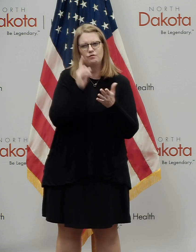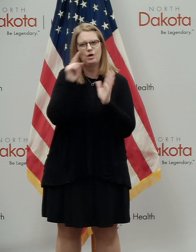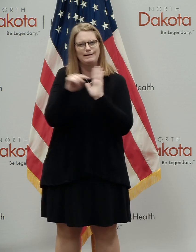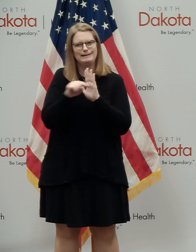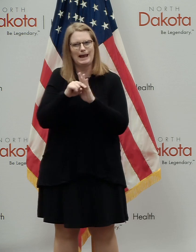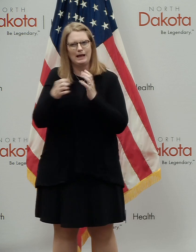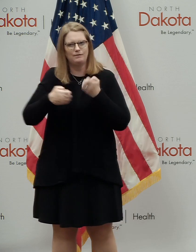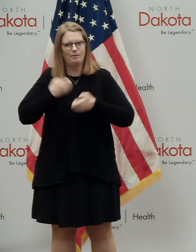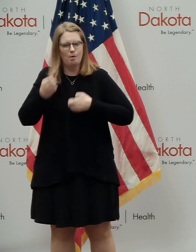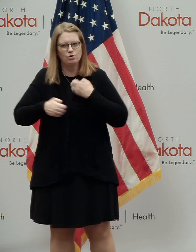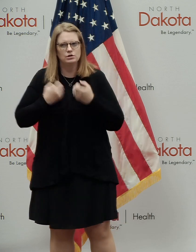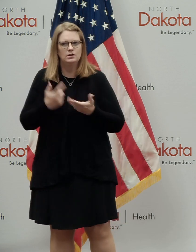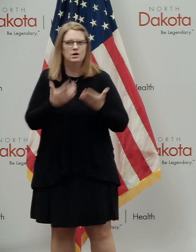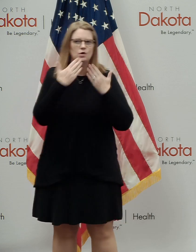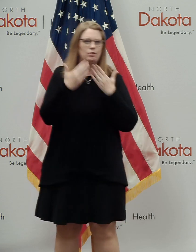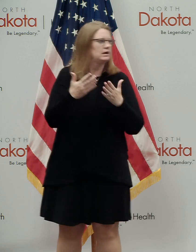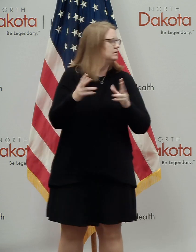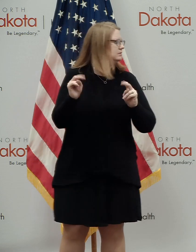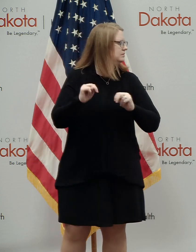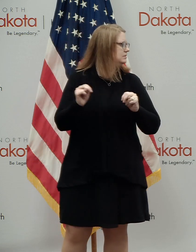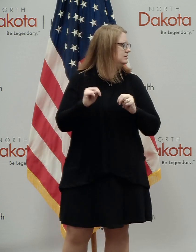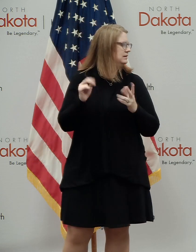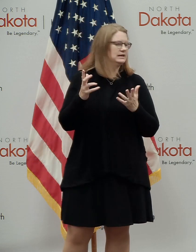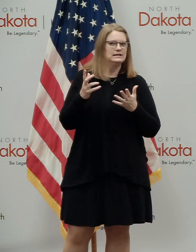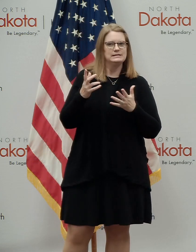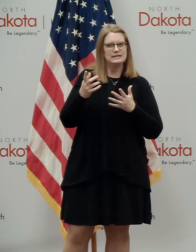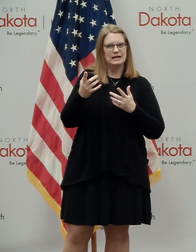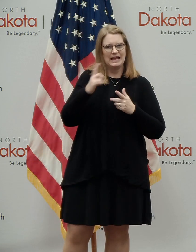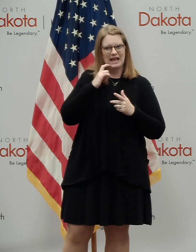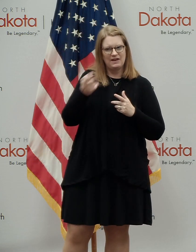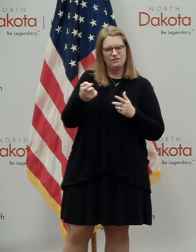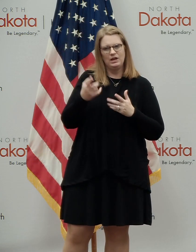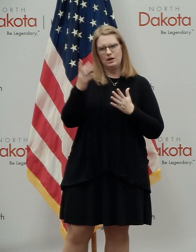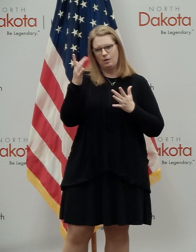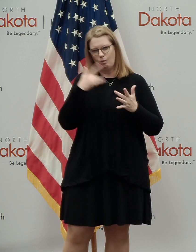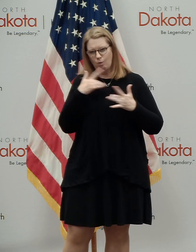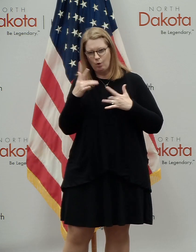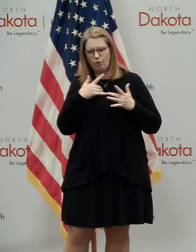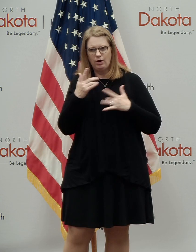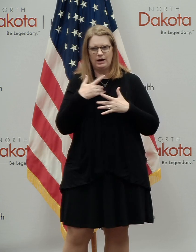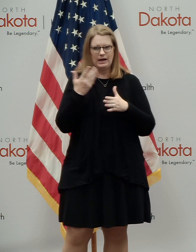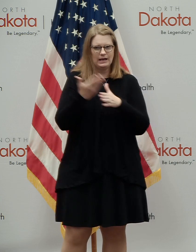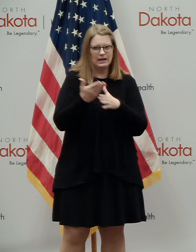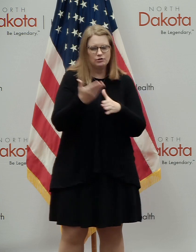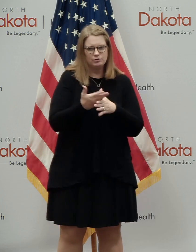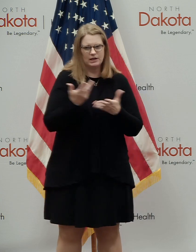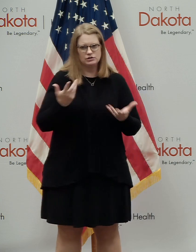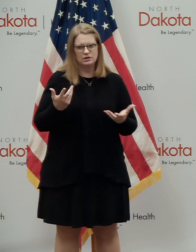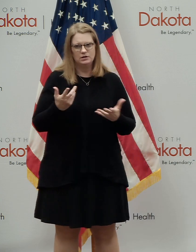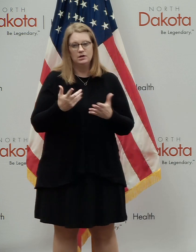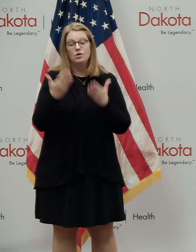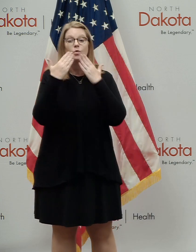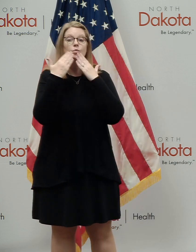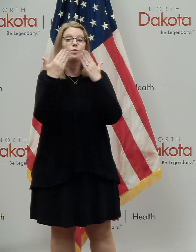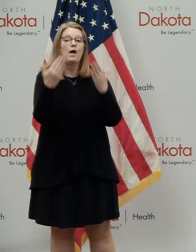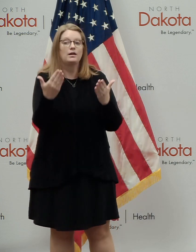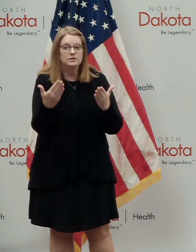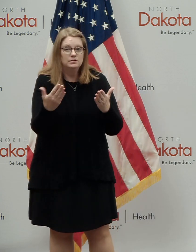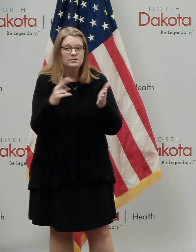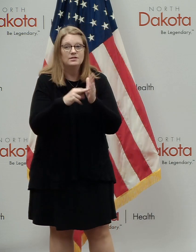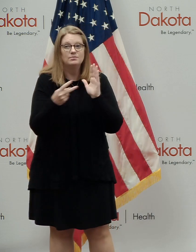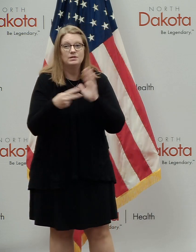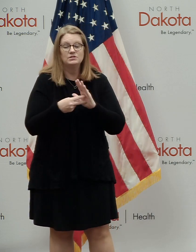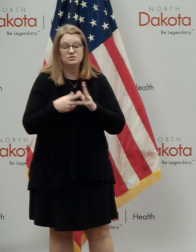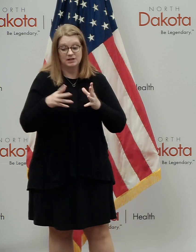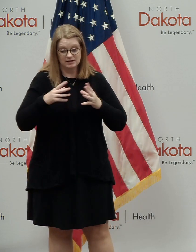is a neutralizer of envy, hostility, worry, and irritation. It is savoring. Gratitude is not taking things